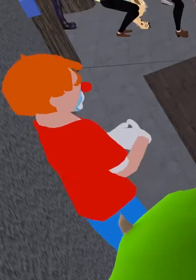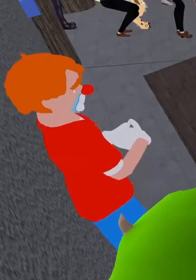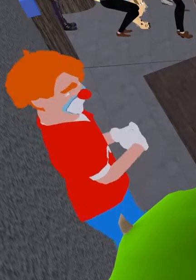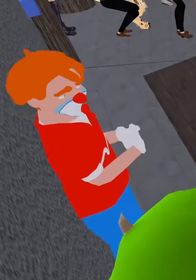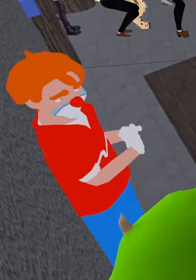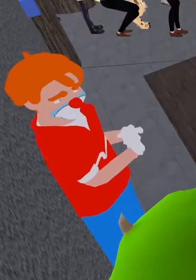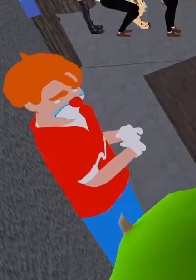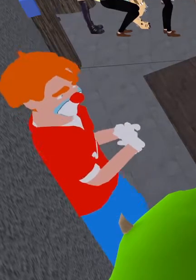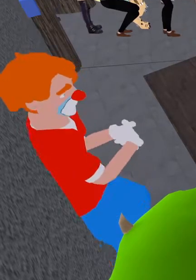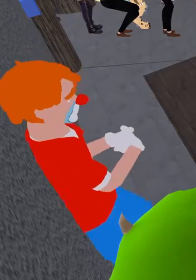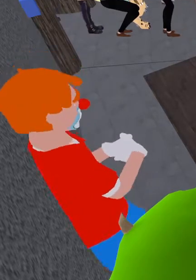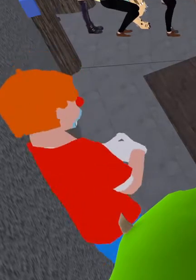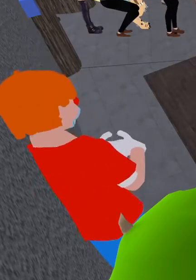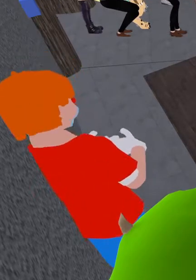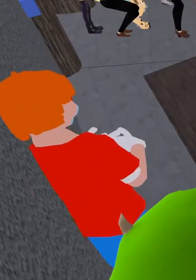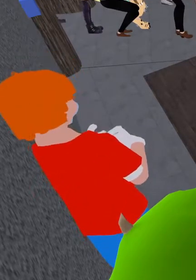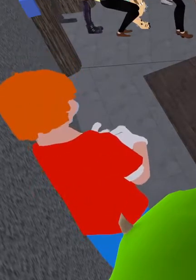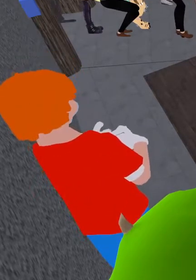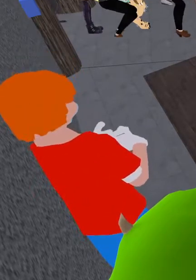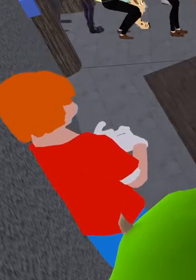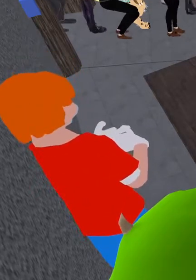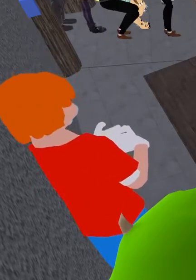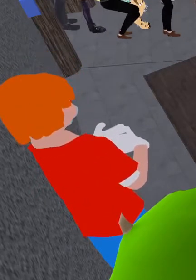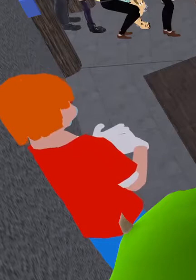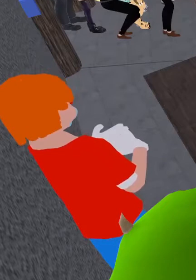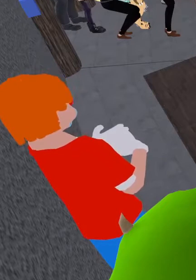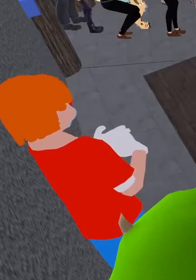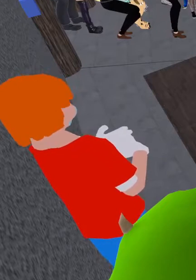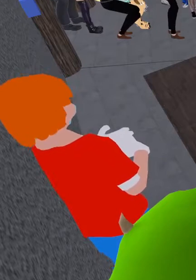Left. Right. This might be so chaotic, but let's go left.